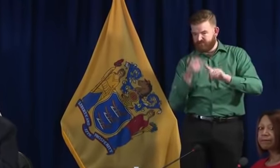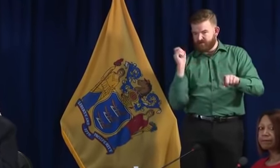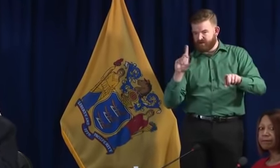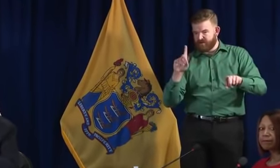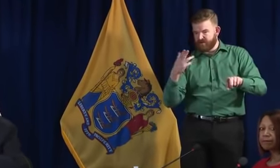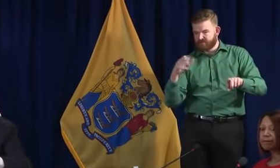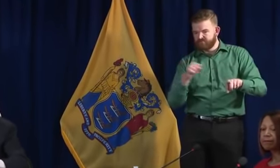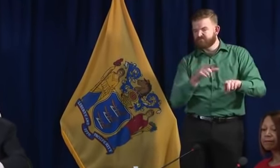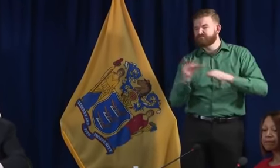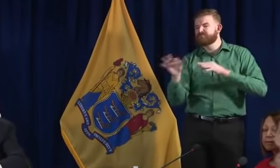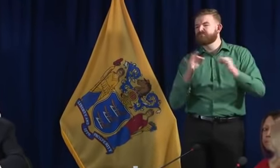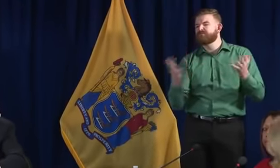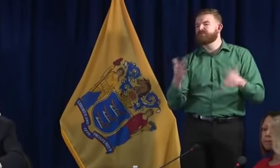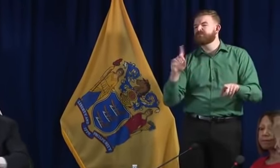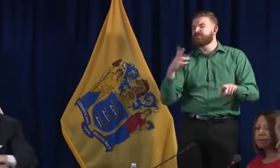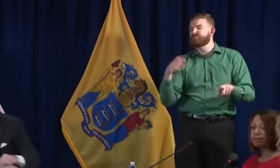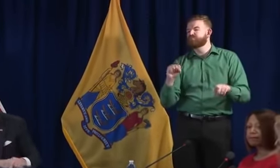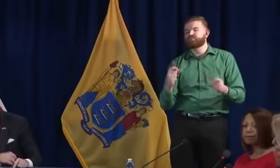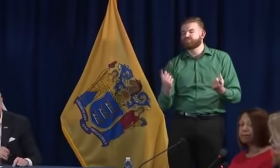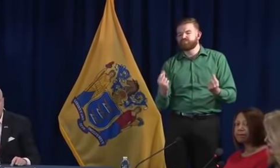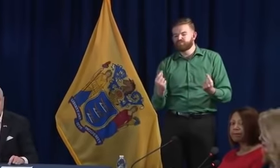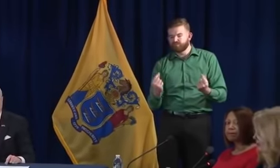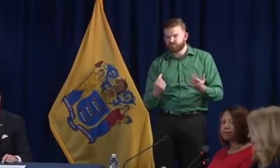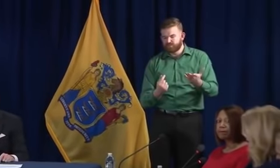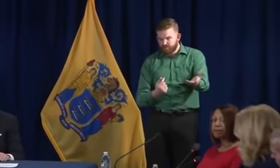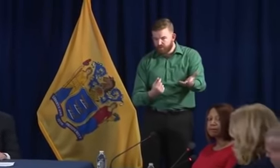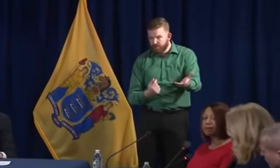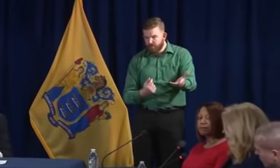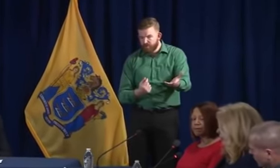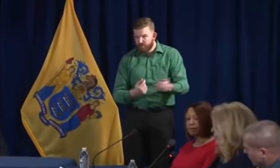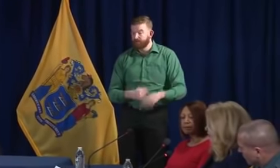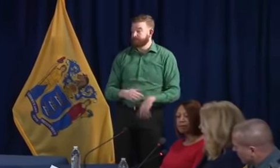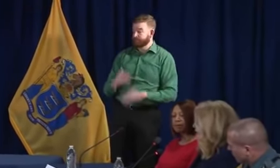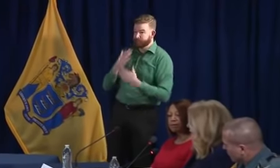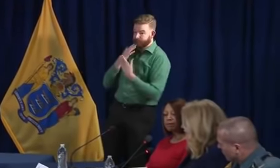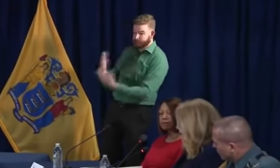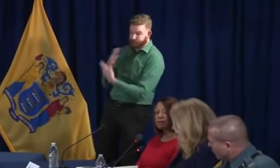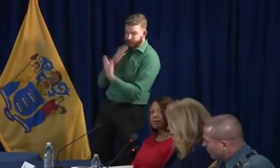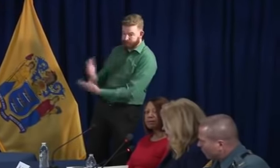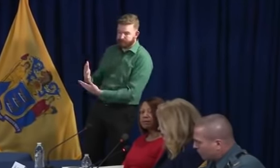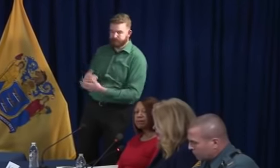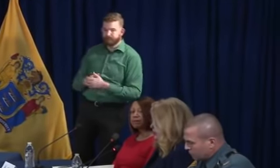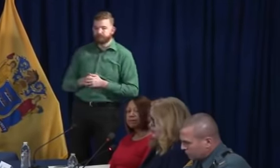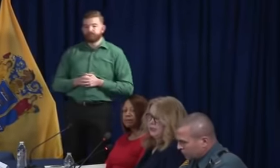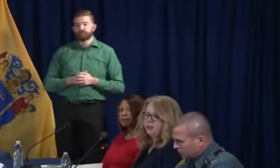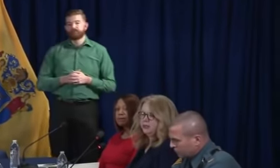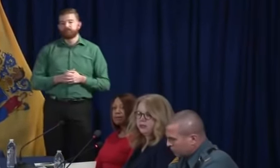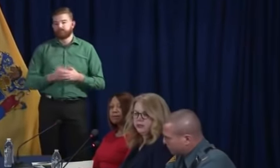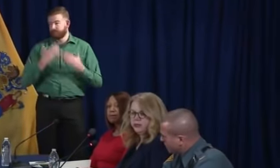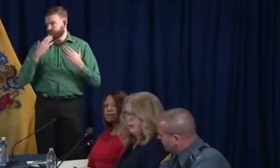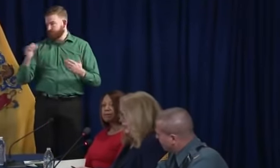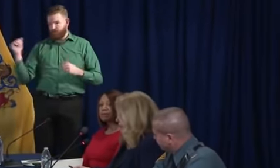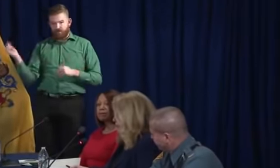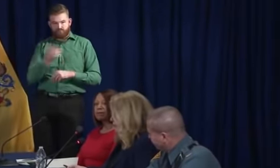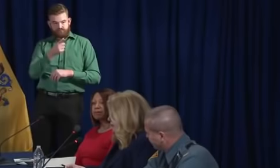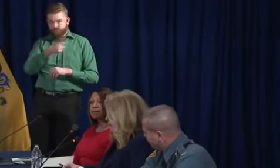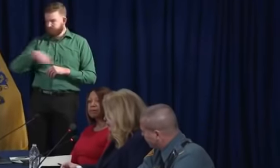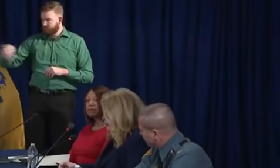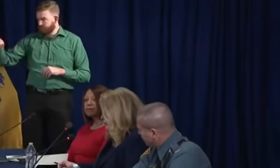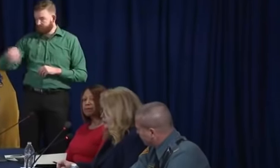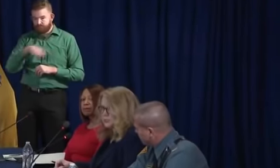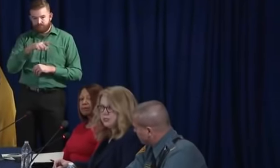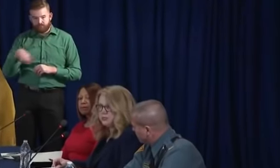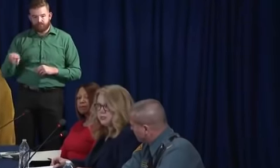this battle. Thank you, Carol. Thank you, Governor Murphy, Lieutenant Governor Oliver, Commissioner Persicelli, Colonel Callahan, for